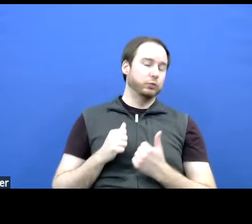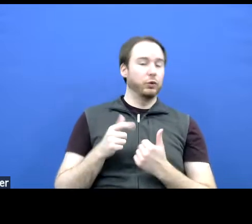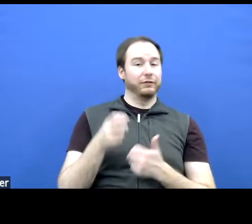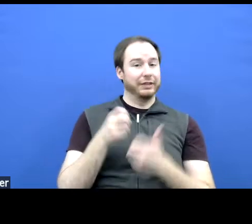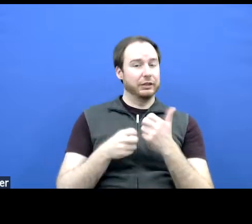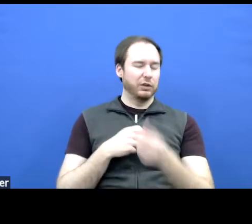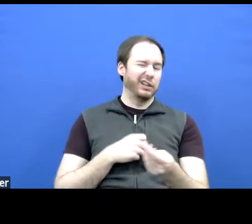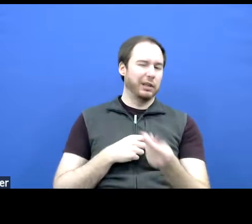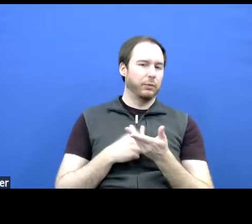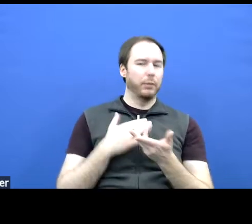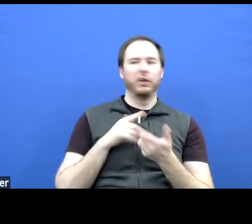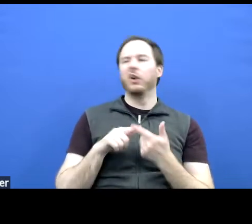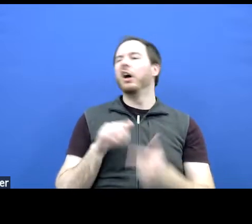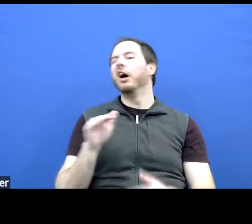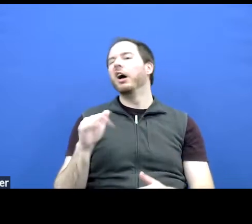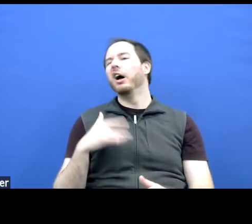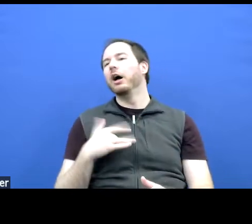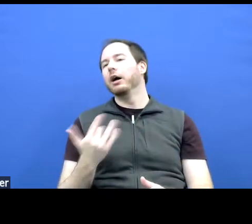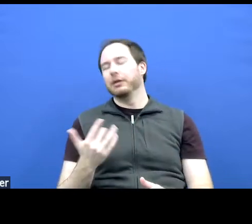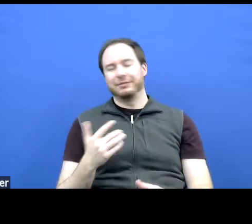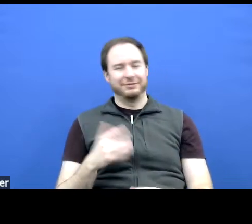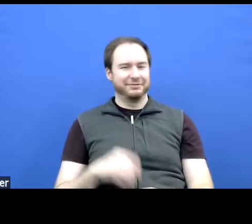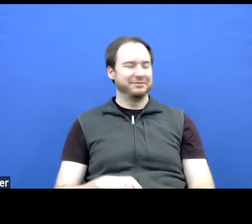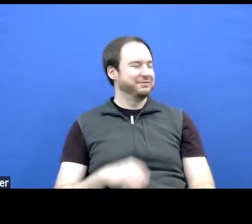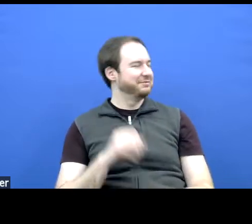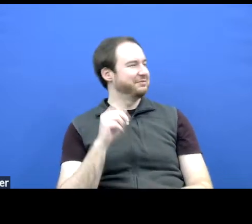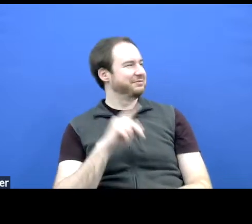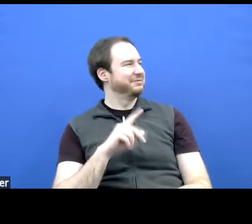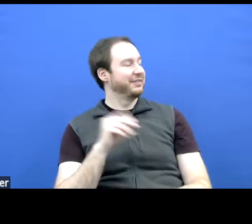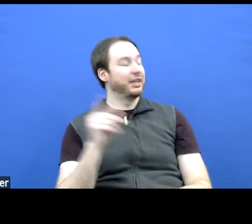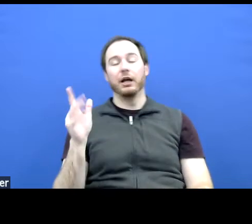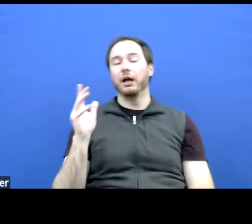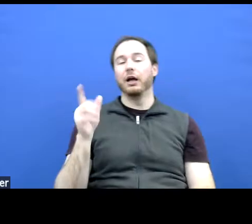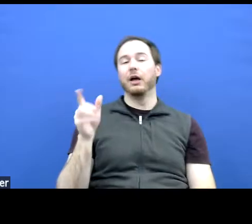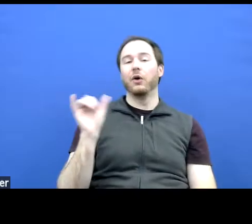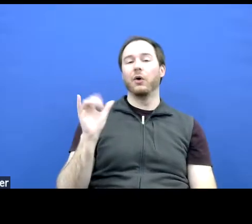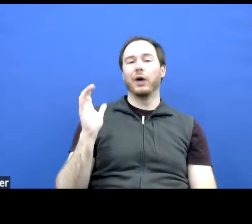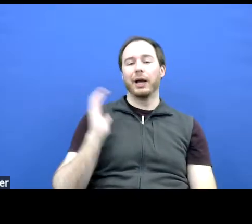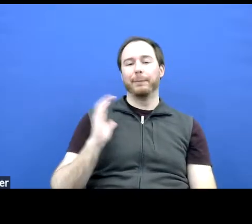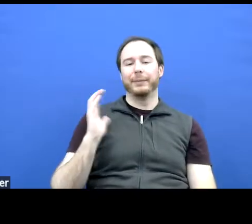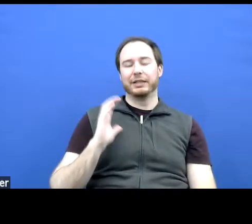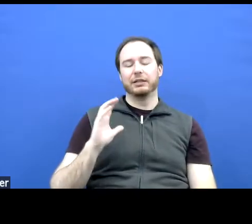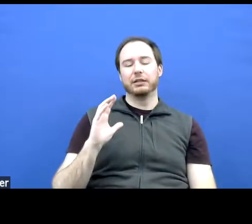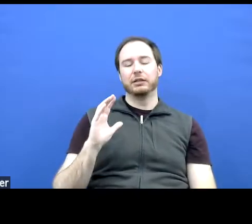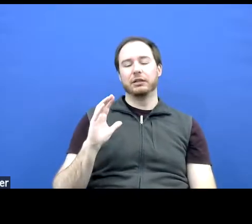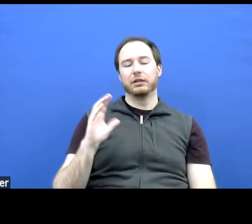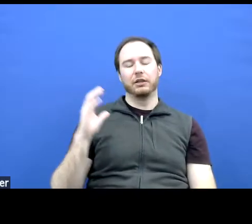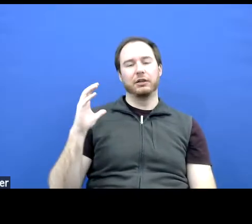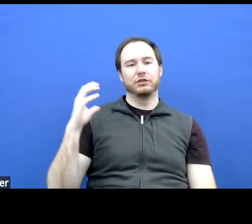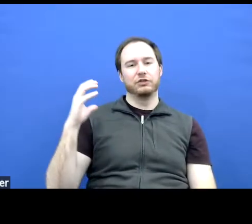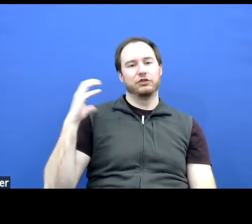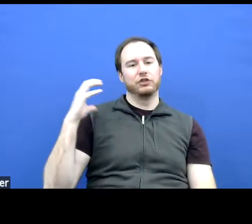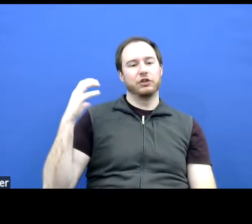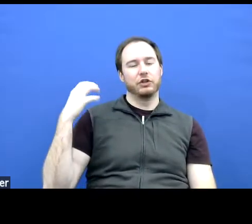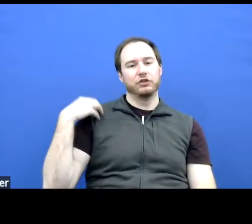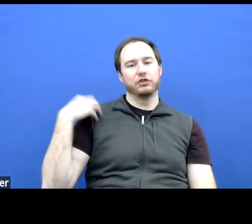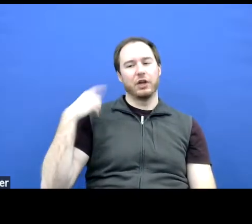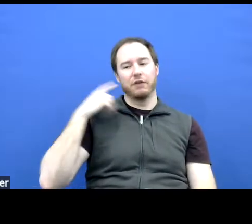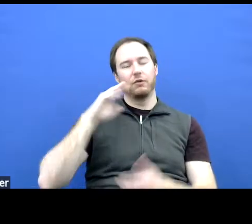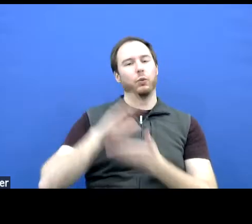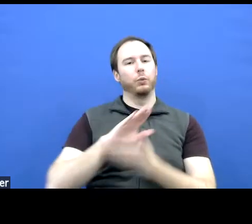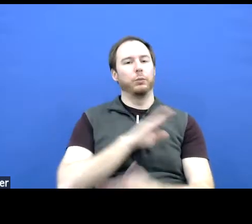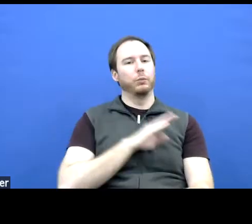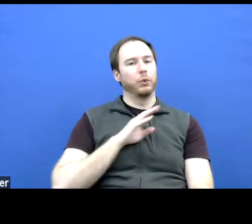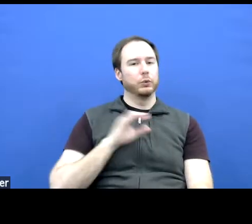issues, let me know. I'm happy to reach out to him. Okay. Yeah. He also happens to be chair of the school board.